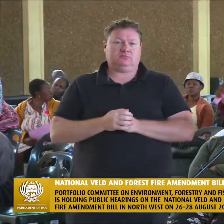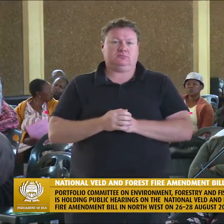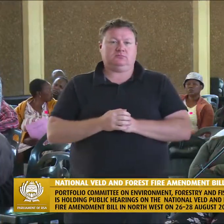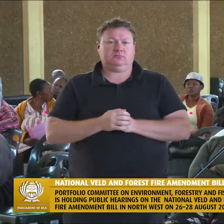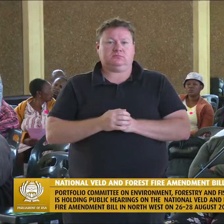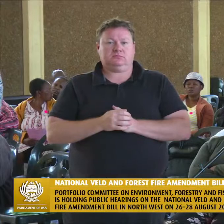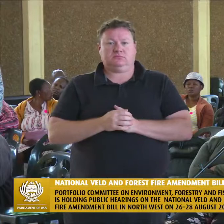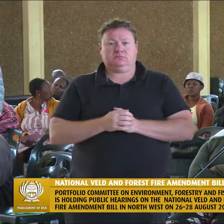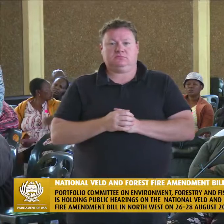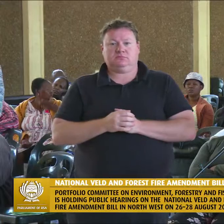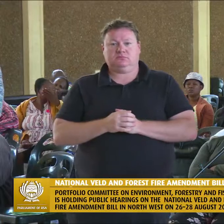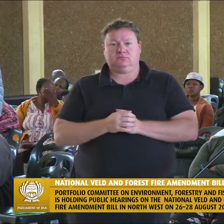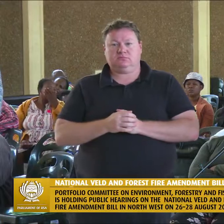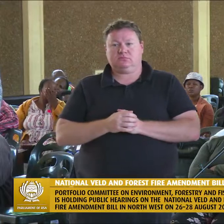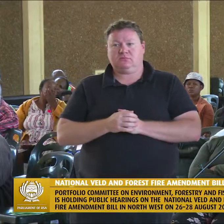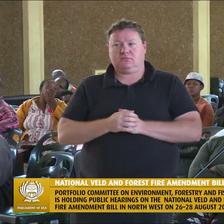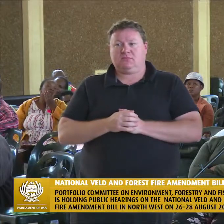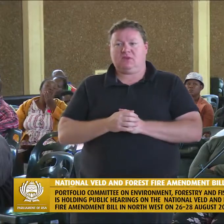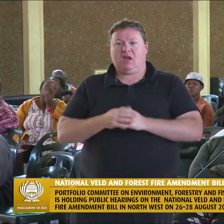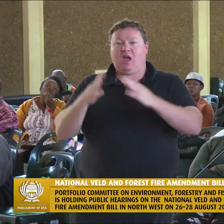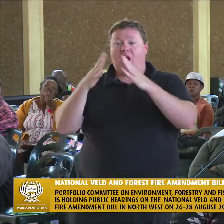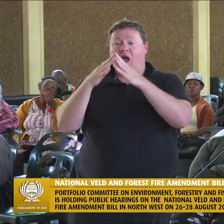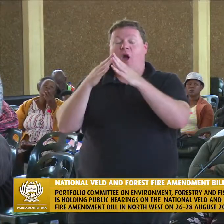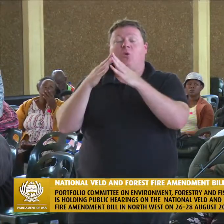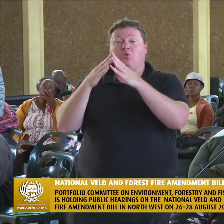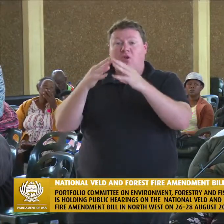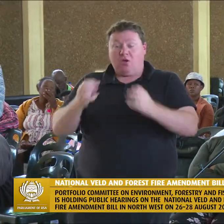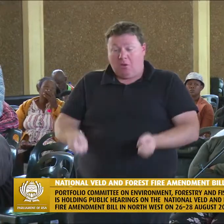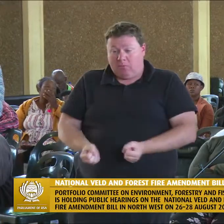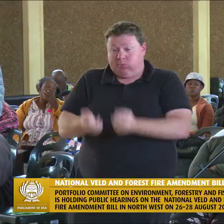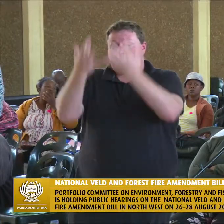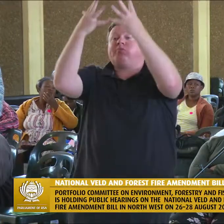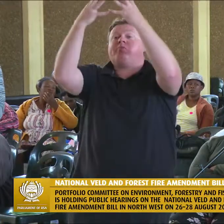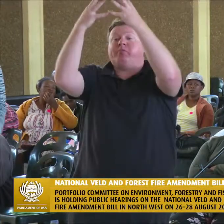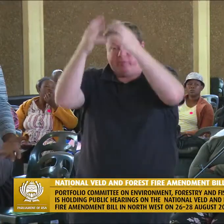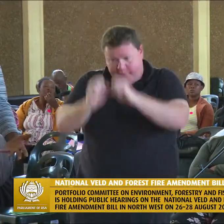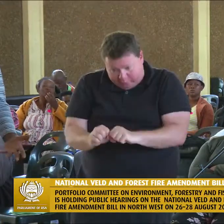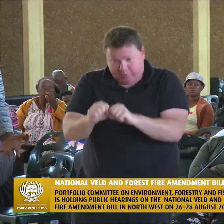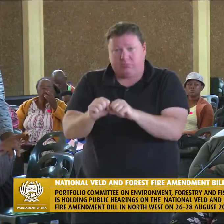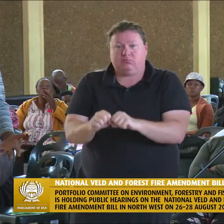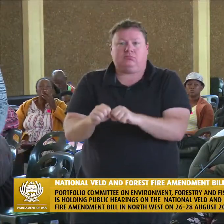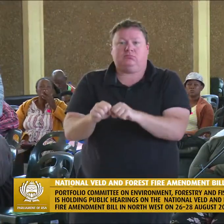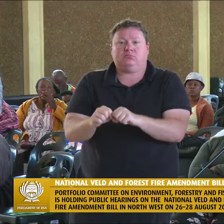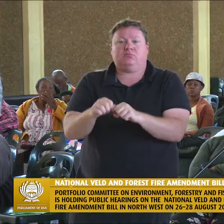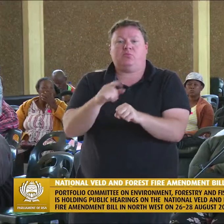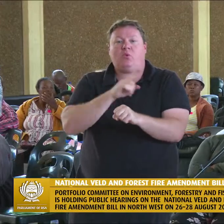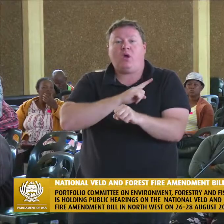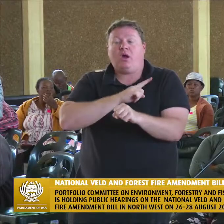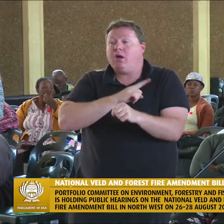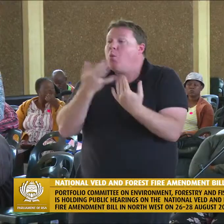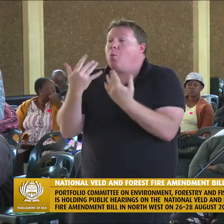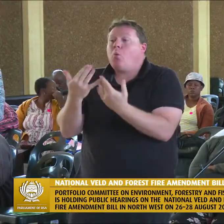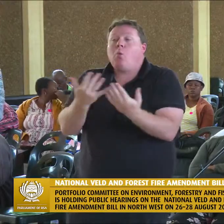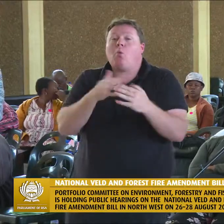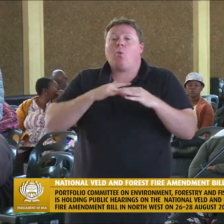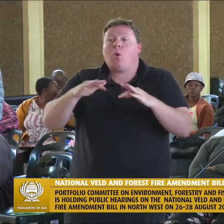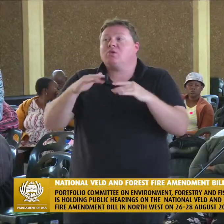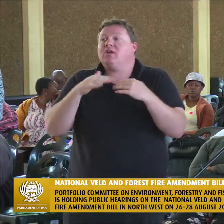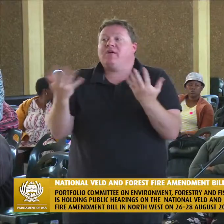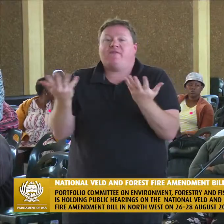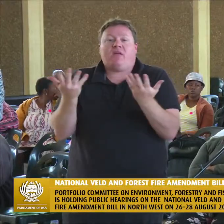that house was engulfed to the ground because we didn't know where to get water